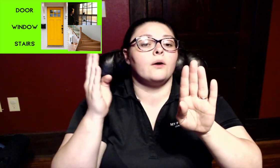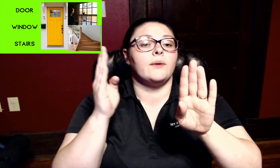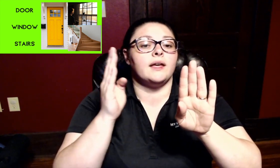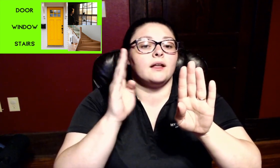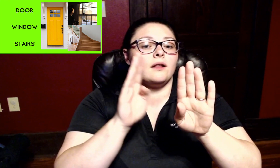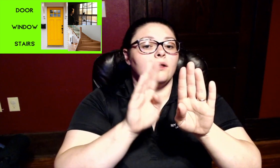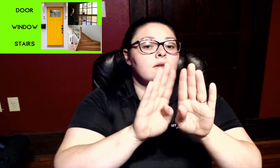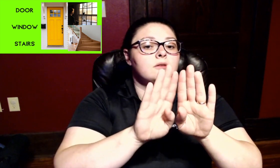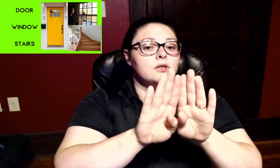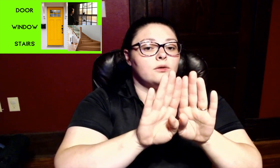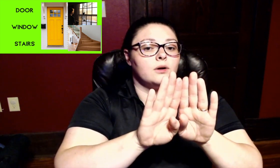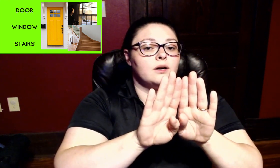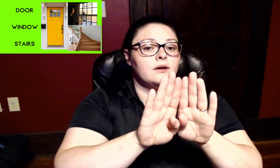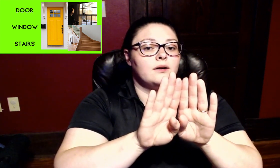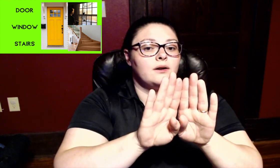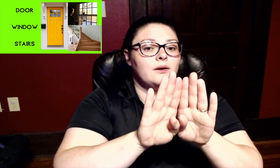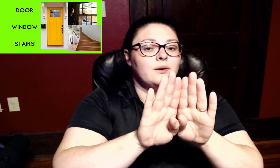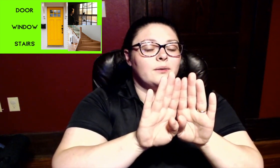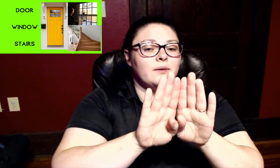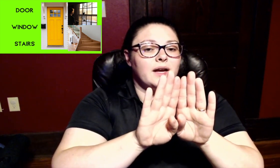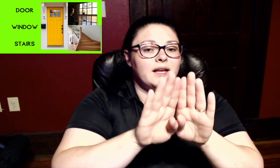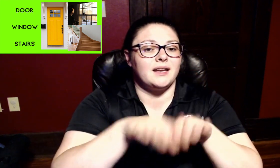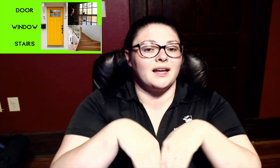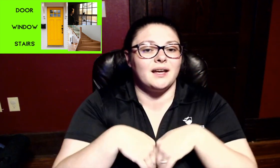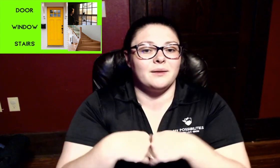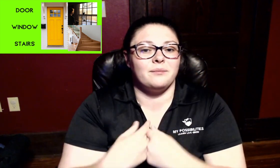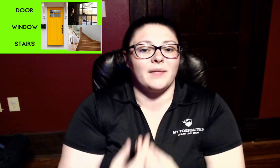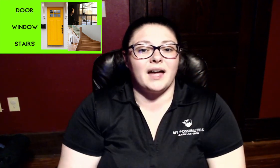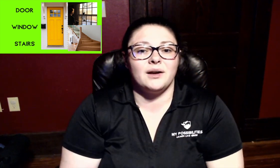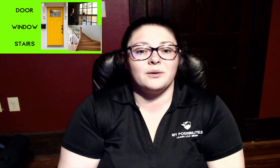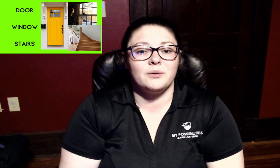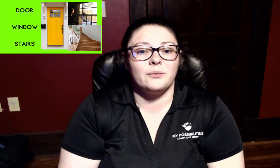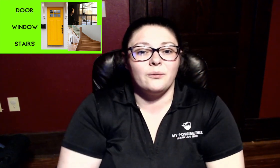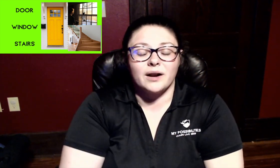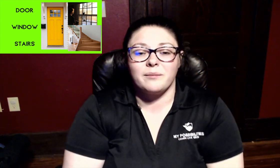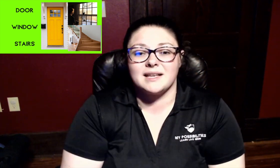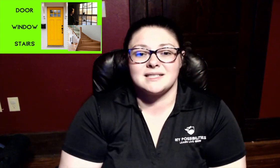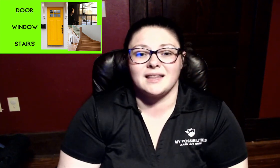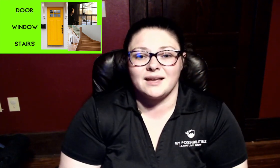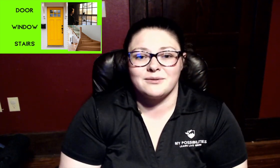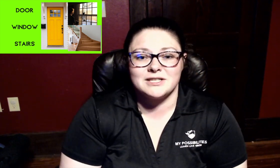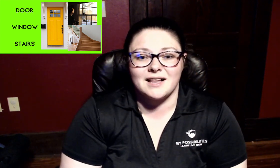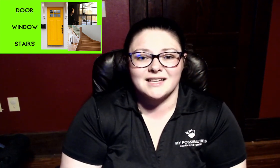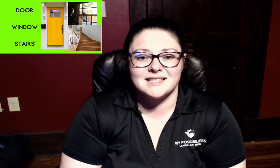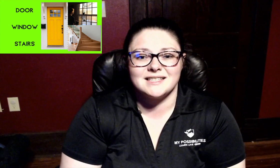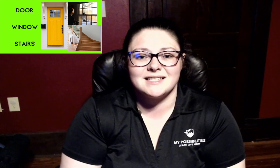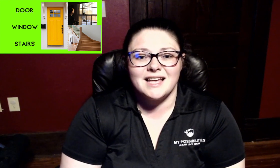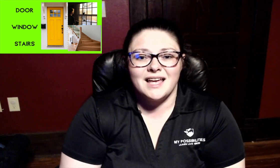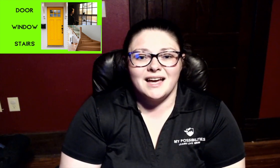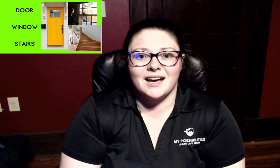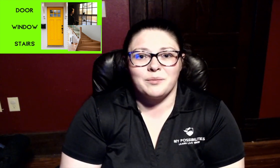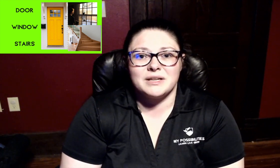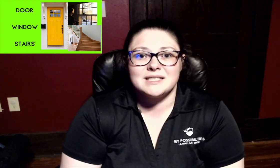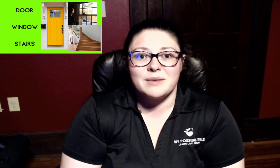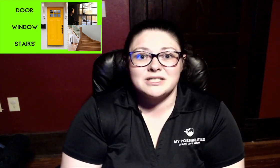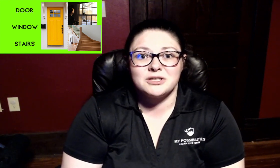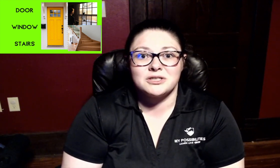can close a door, right? I know one of my sign language classes a couple of semesters ago,